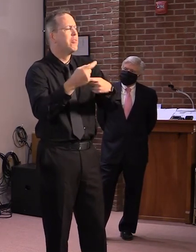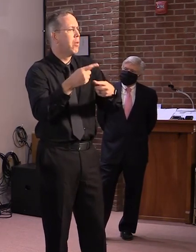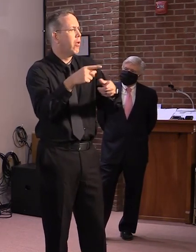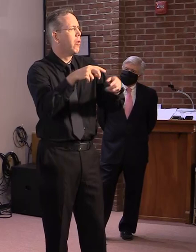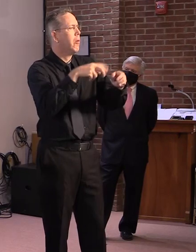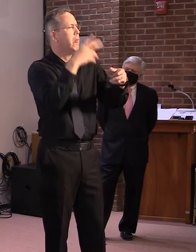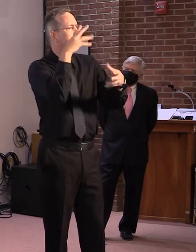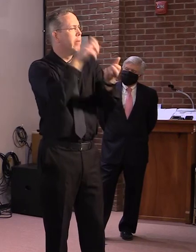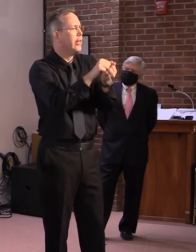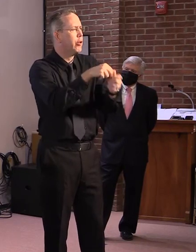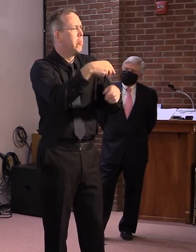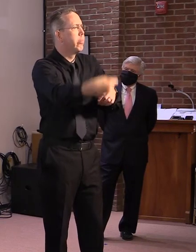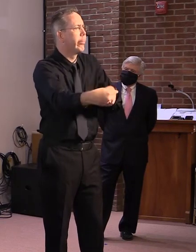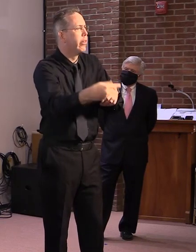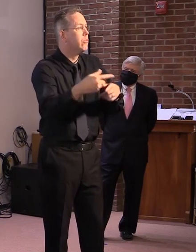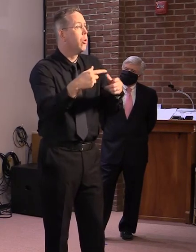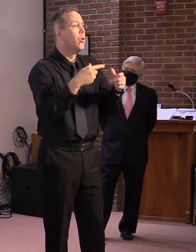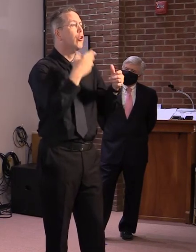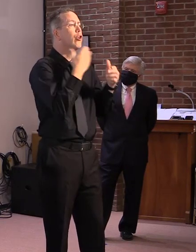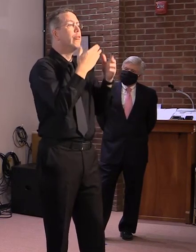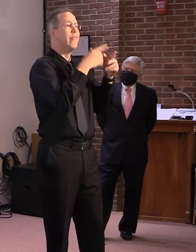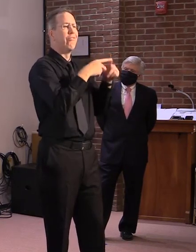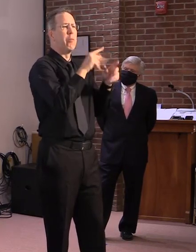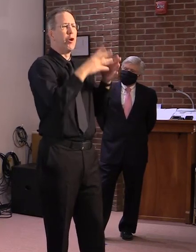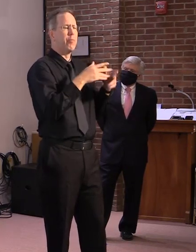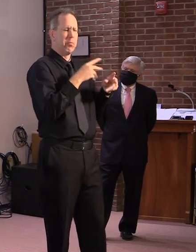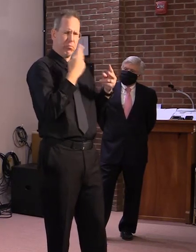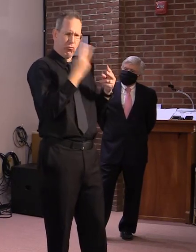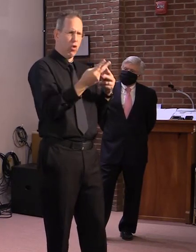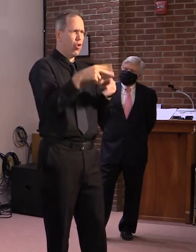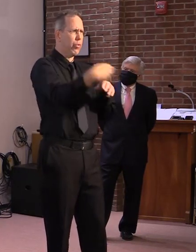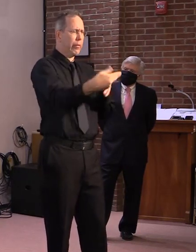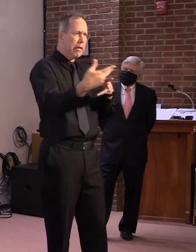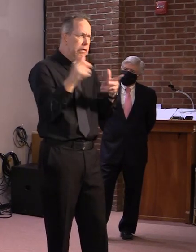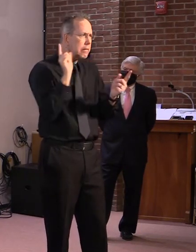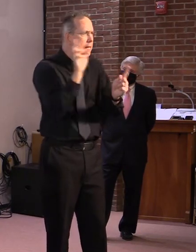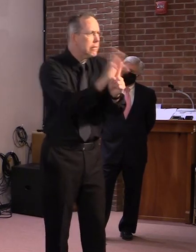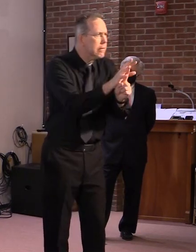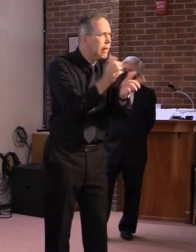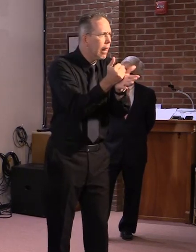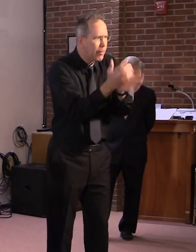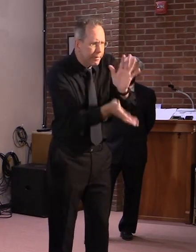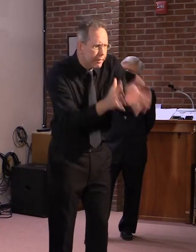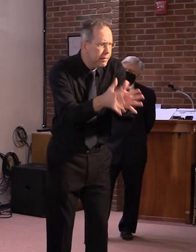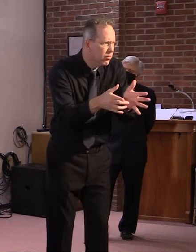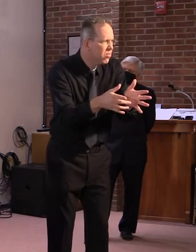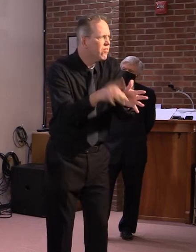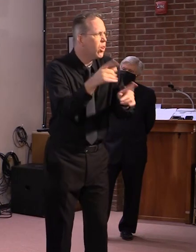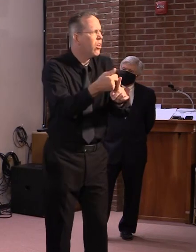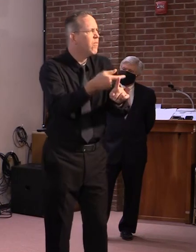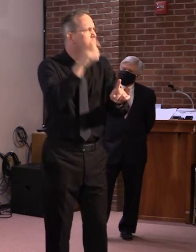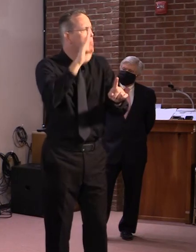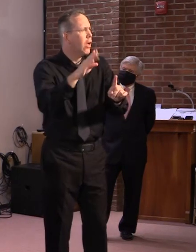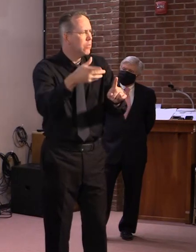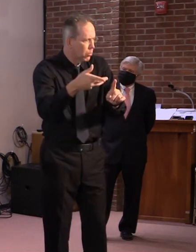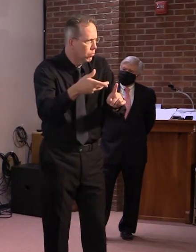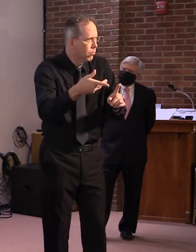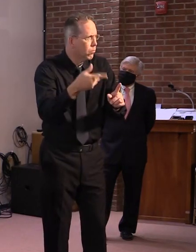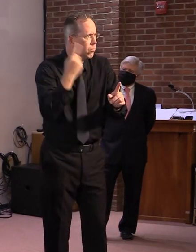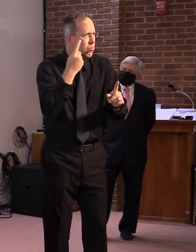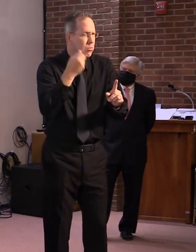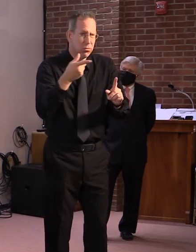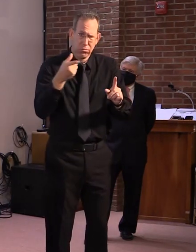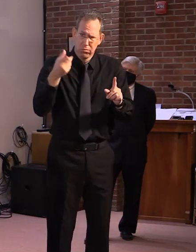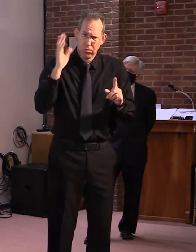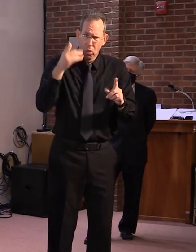some respects. I think I alluded to this last week that we know some are not taking our guidance seriously and